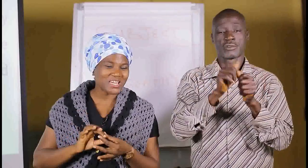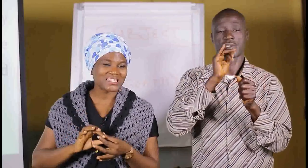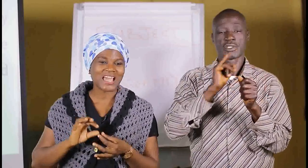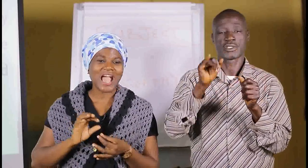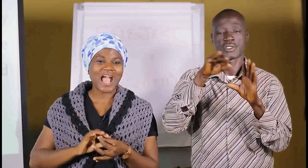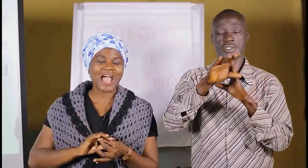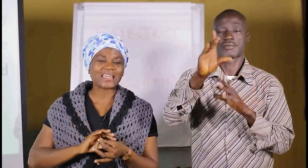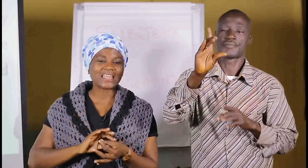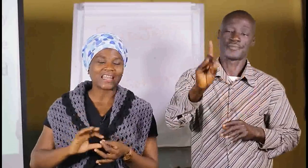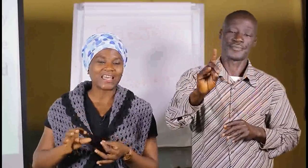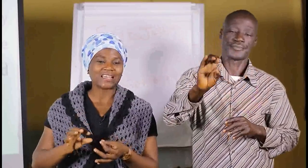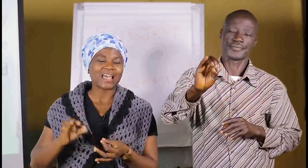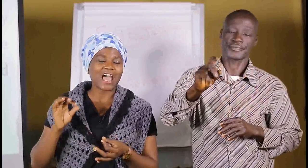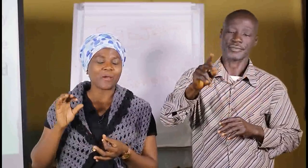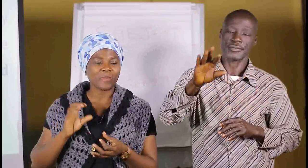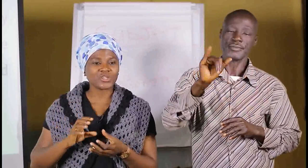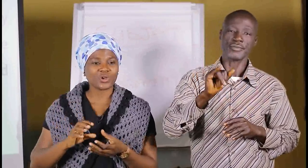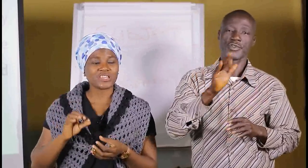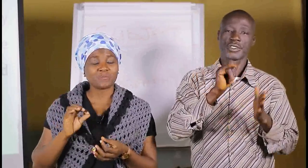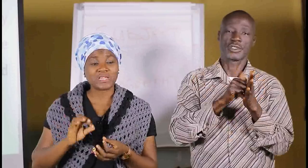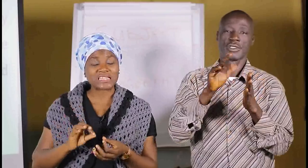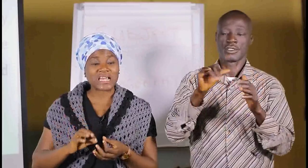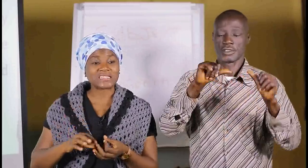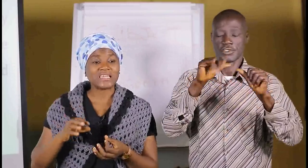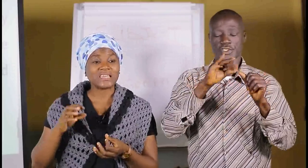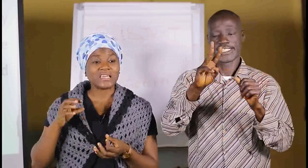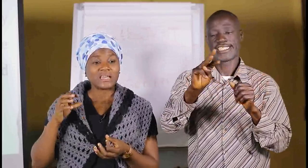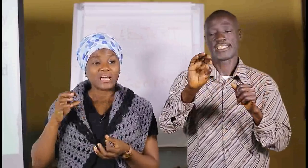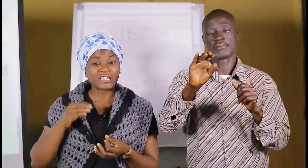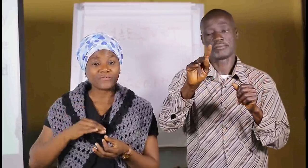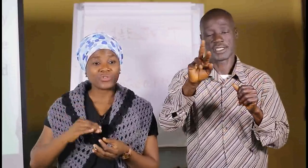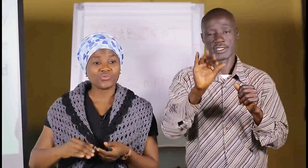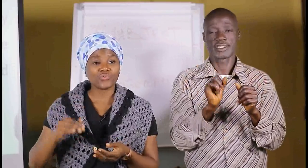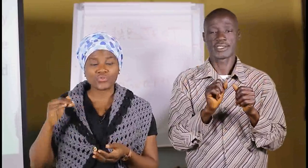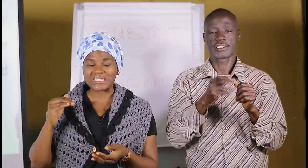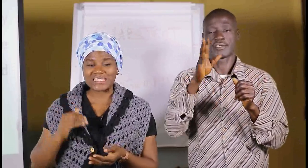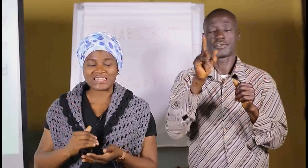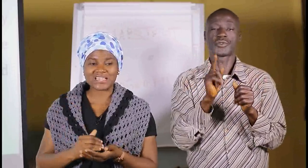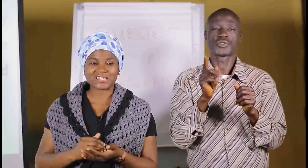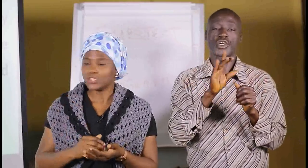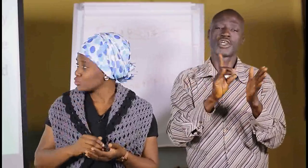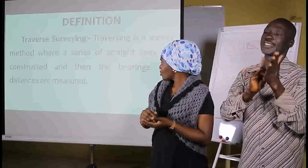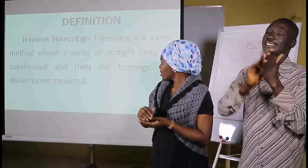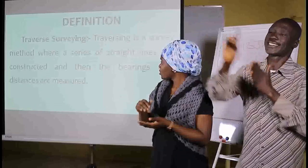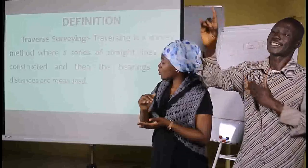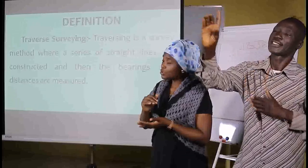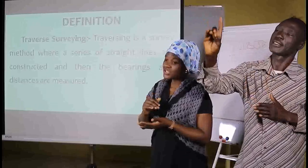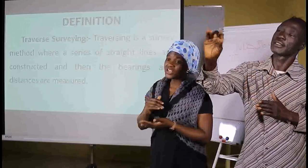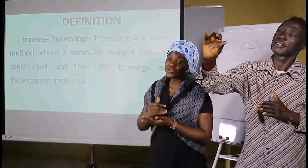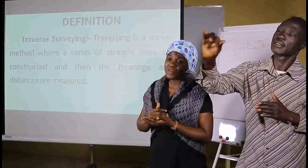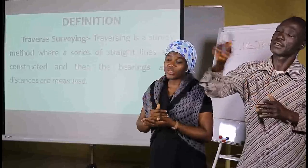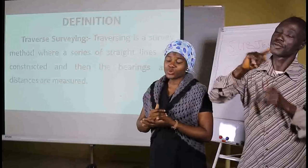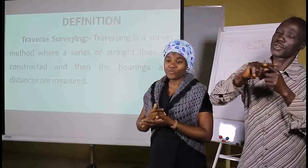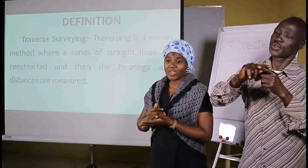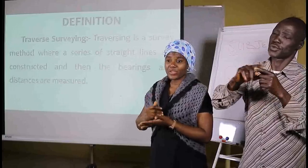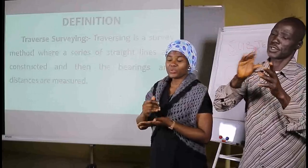in degrees, and the legs are measured in meters, giving you distance. So when you're conducting